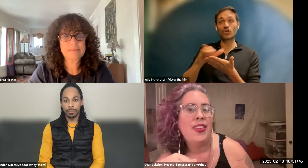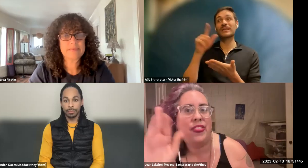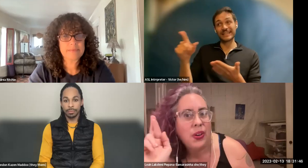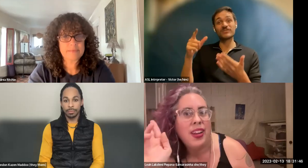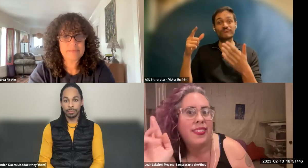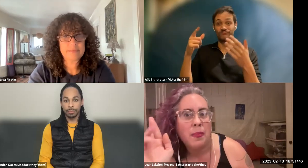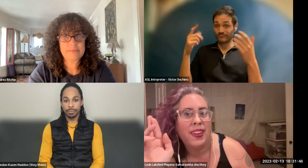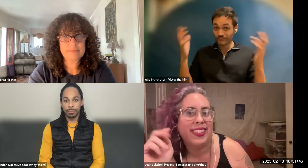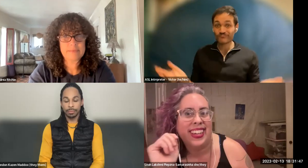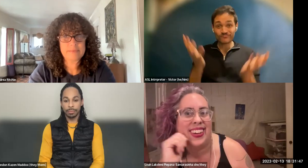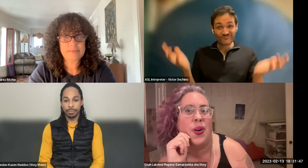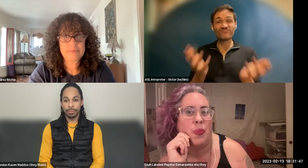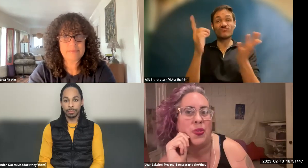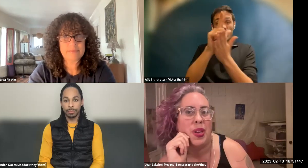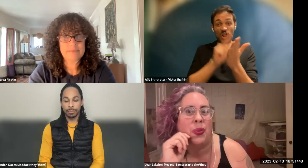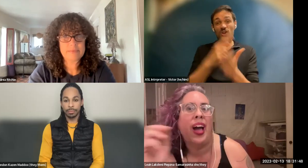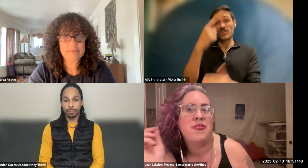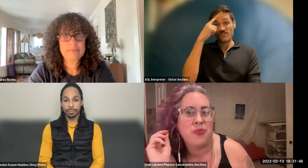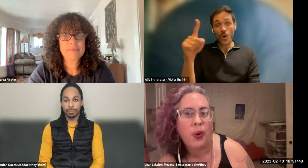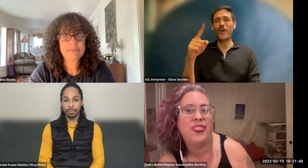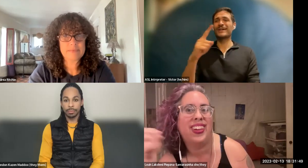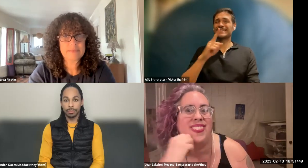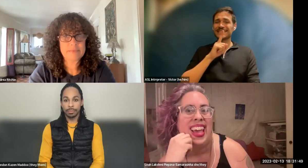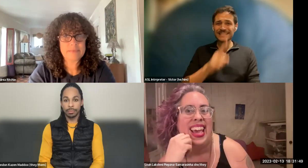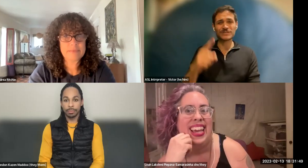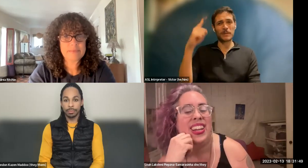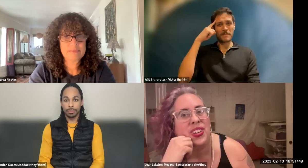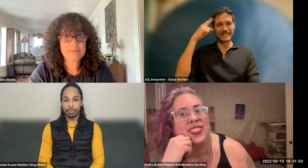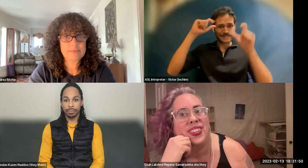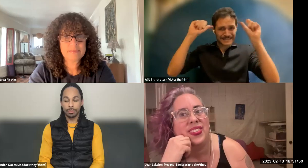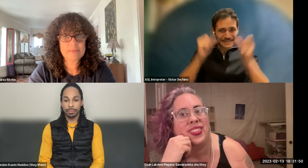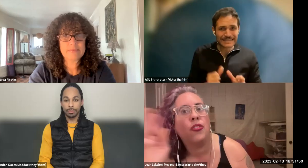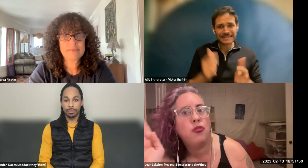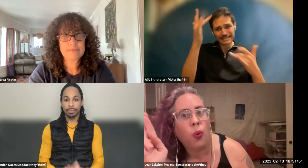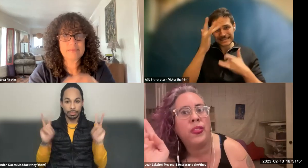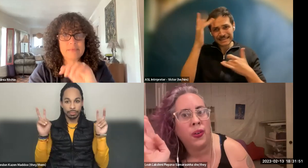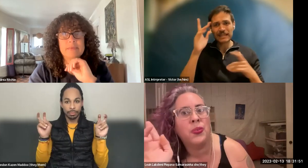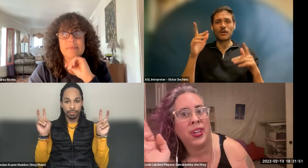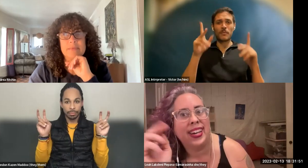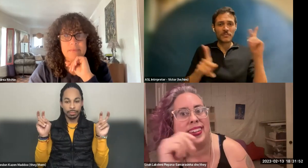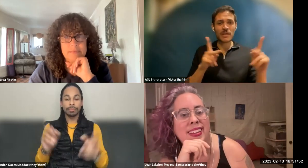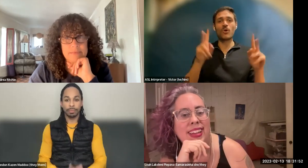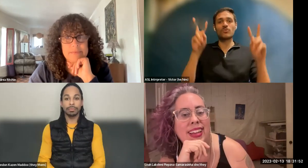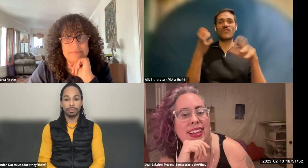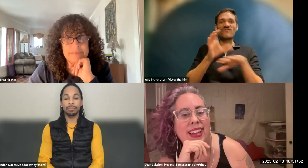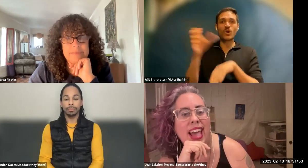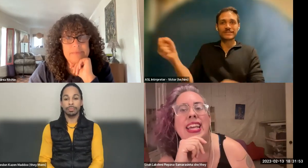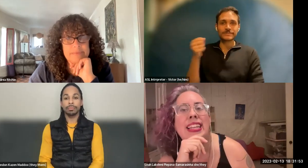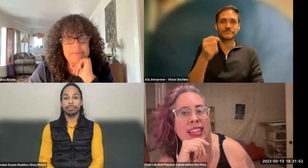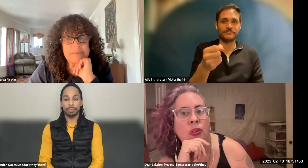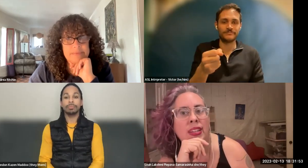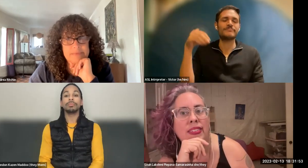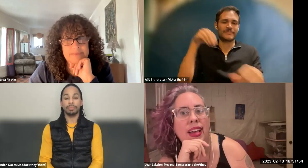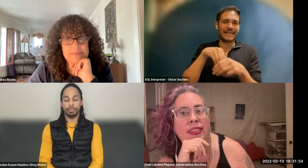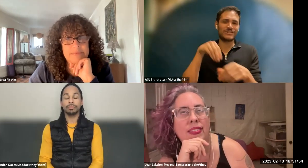supposedly seriously mentally ill homeless people and force them into institutions for their own good. And